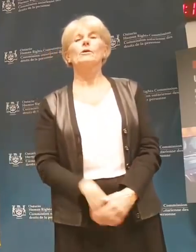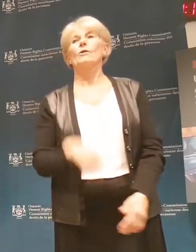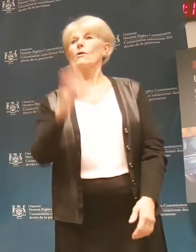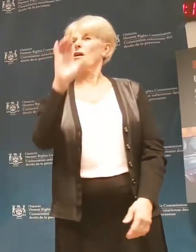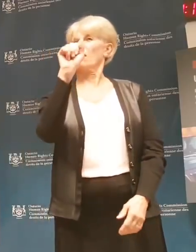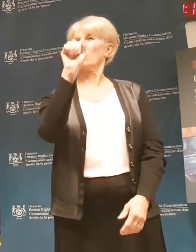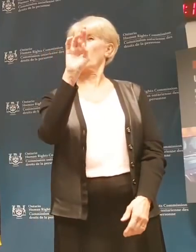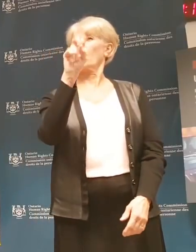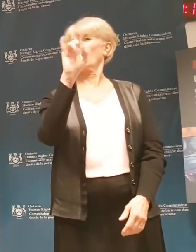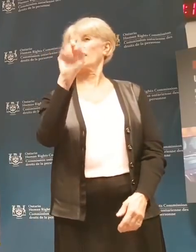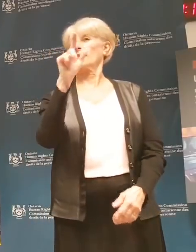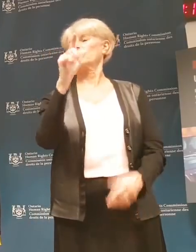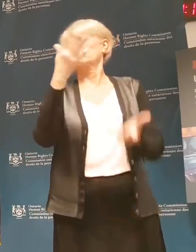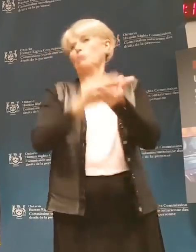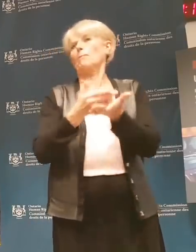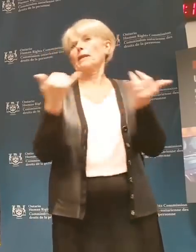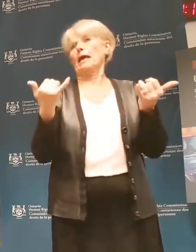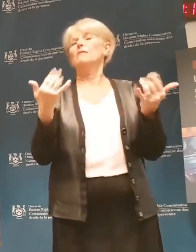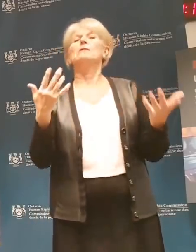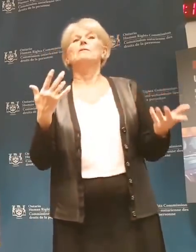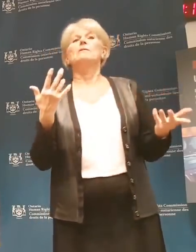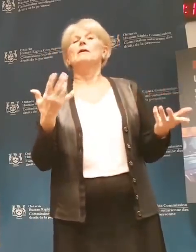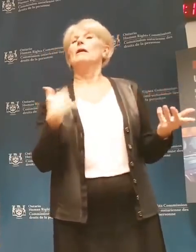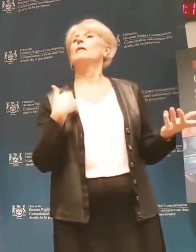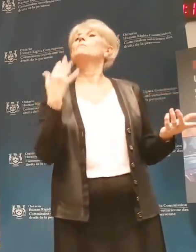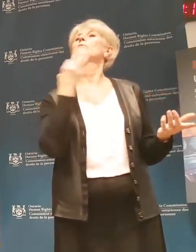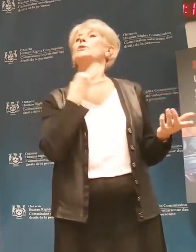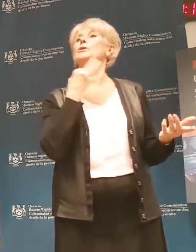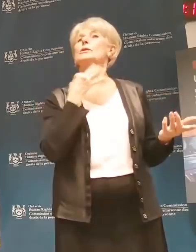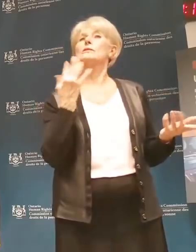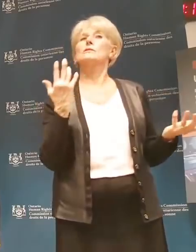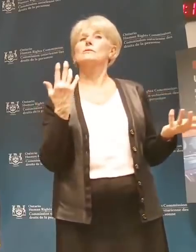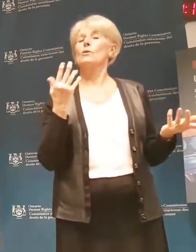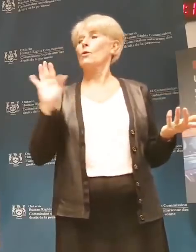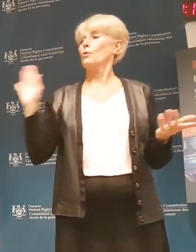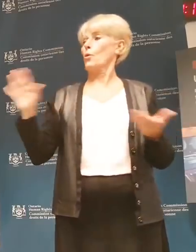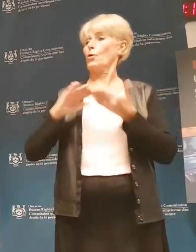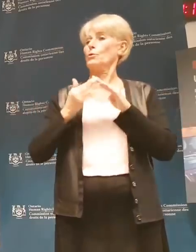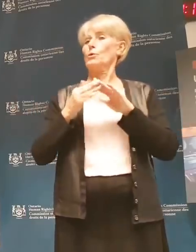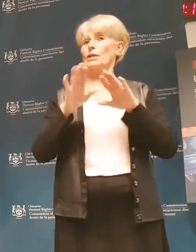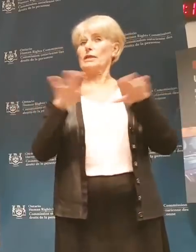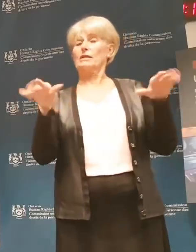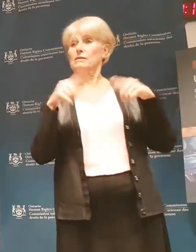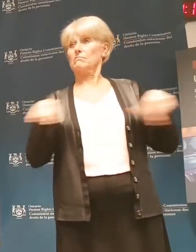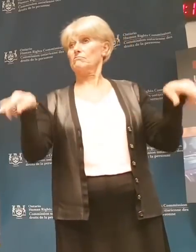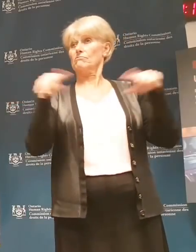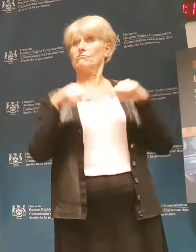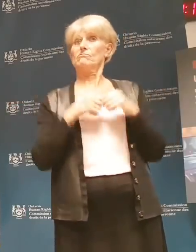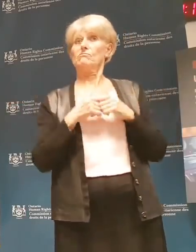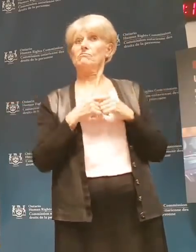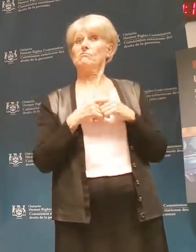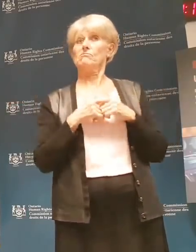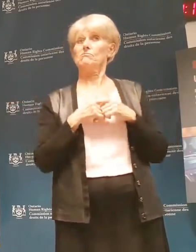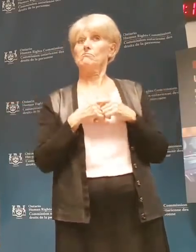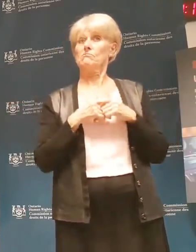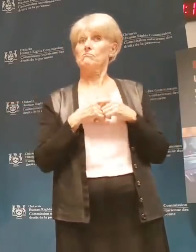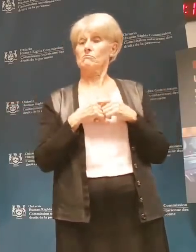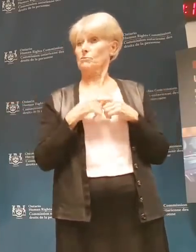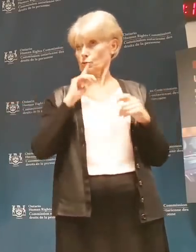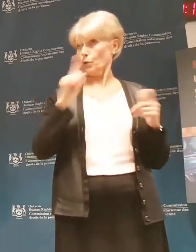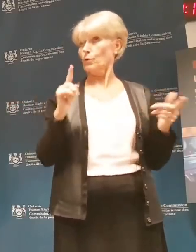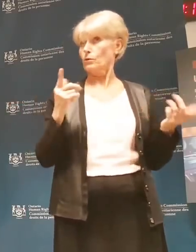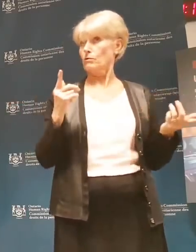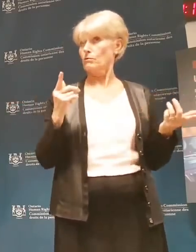carding has ended. So I'm curious, in your experience with the kids that you work with in your community, as to whether or not that's exactly rang